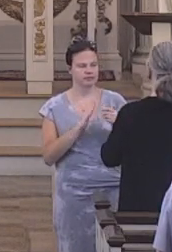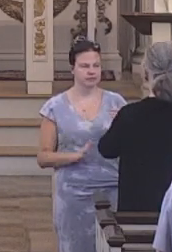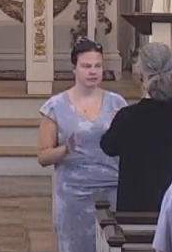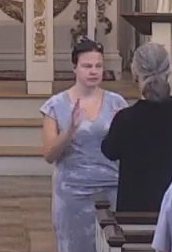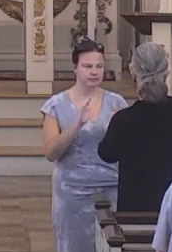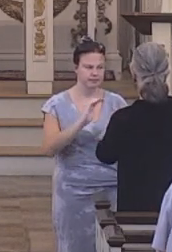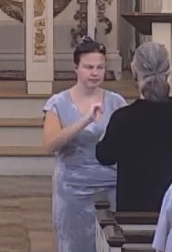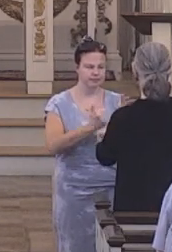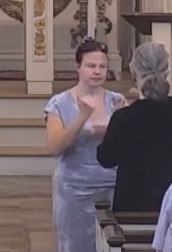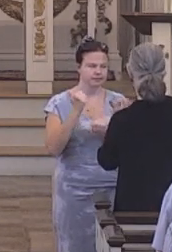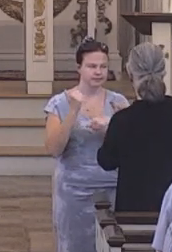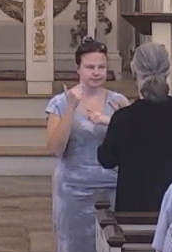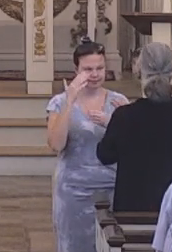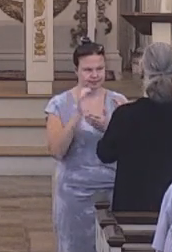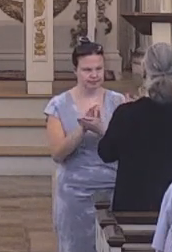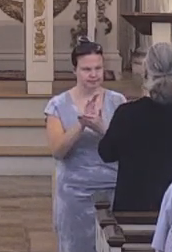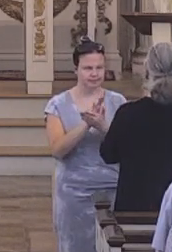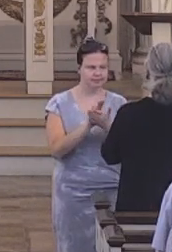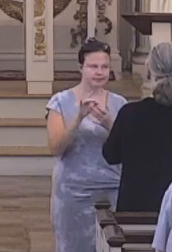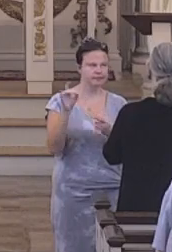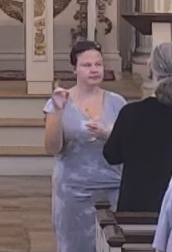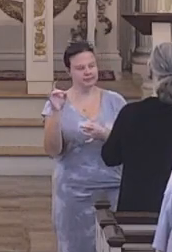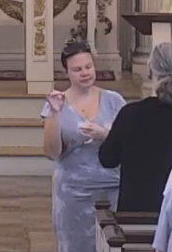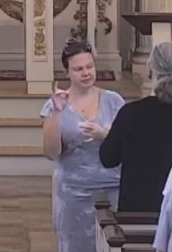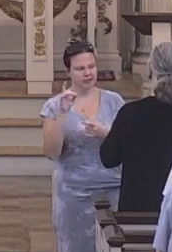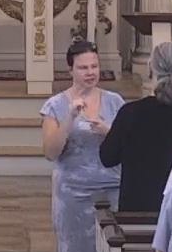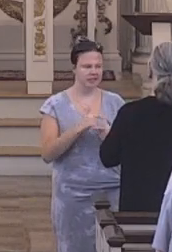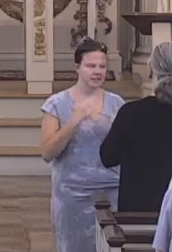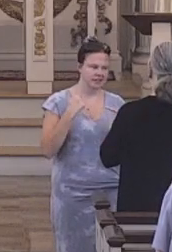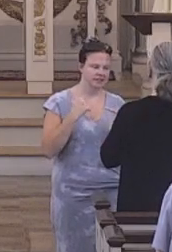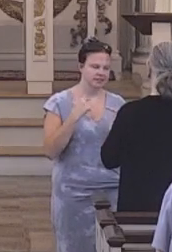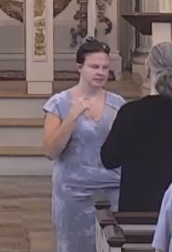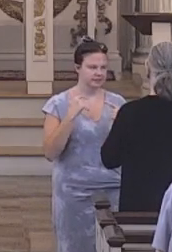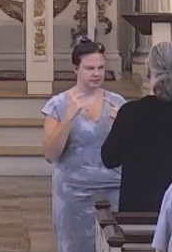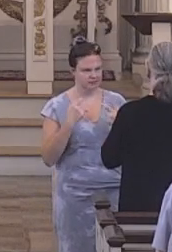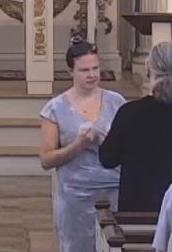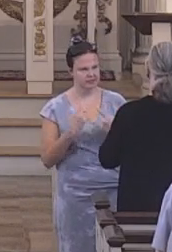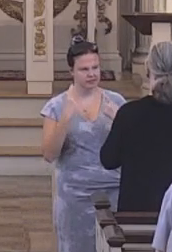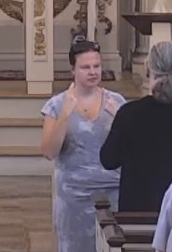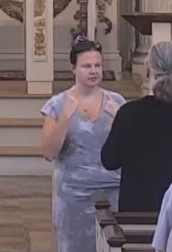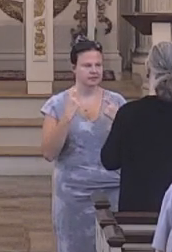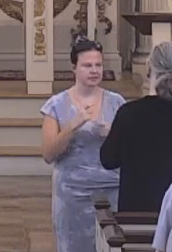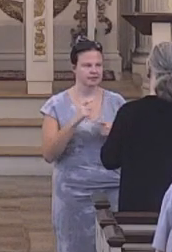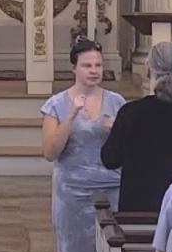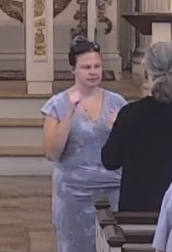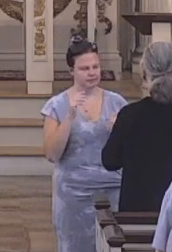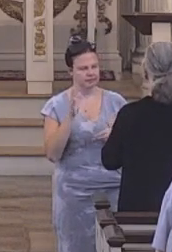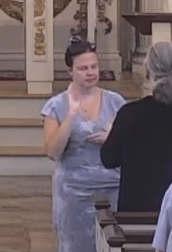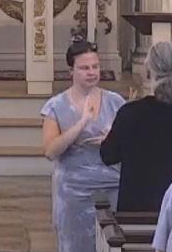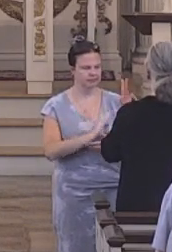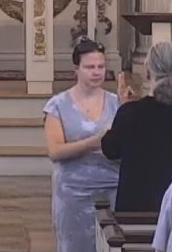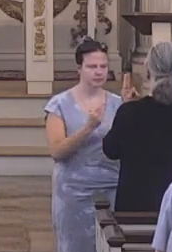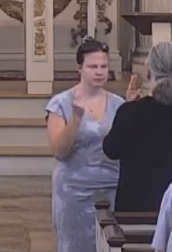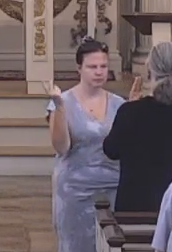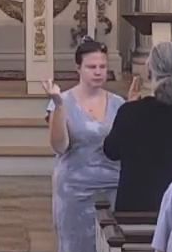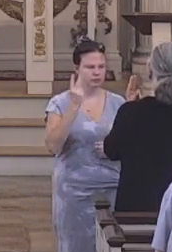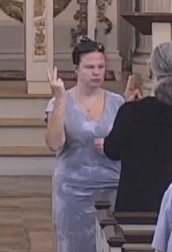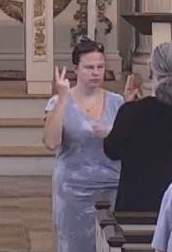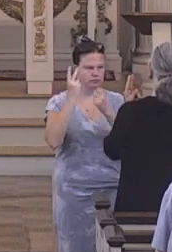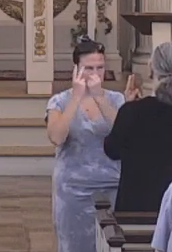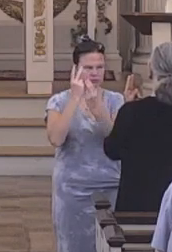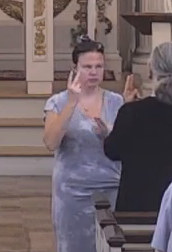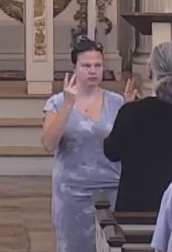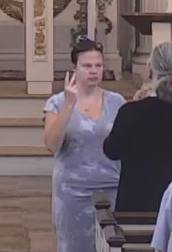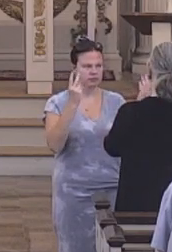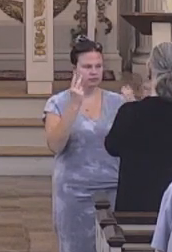in the Holy Spirit, the Lord, the giver of life, who proceeds from the Father and the Son, who with the Father and the